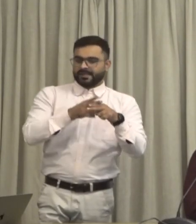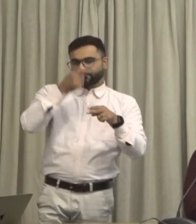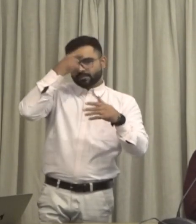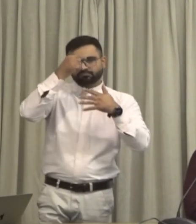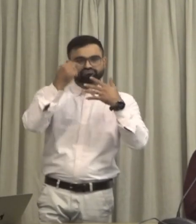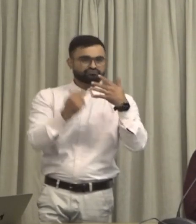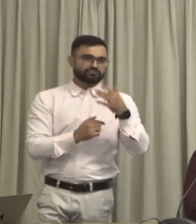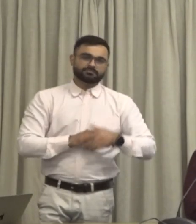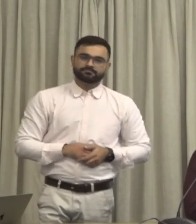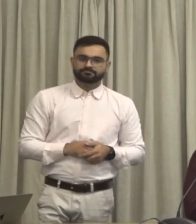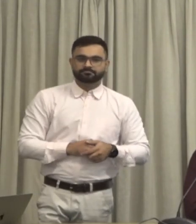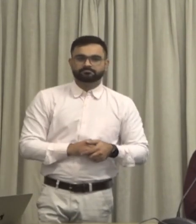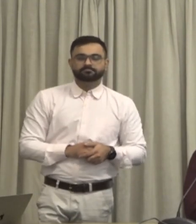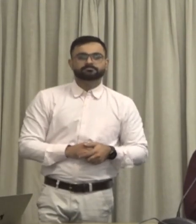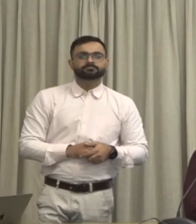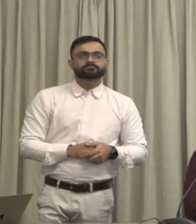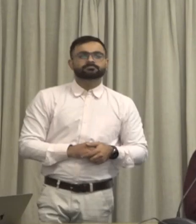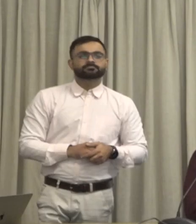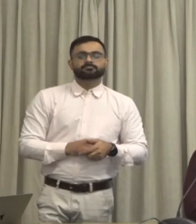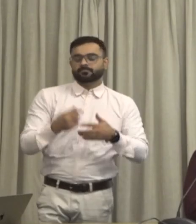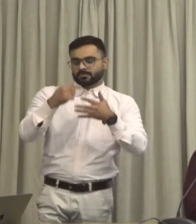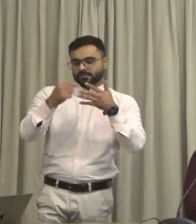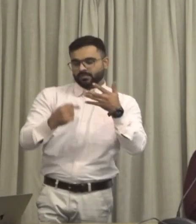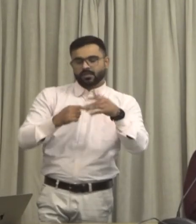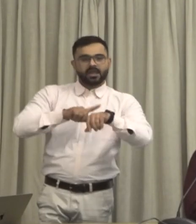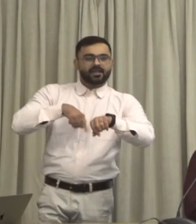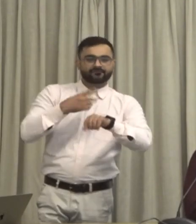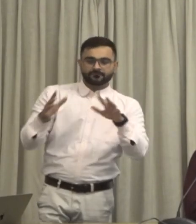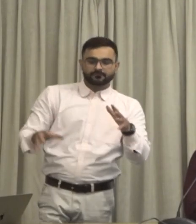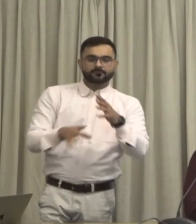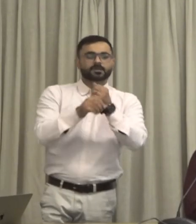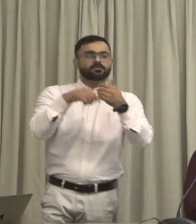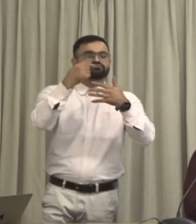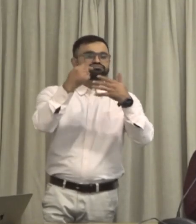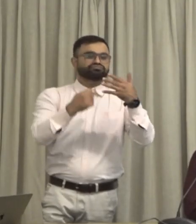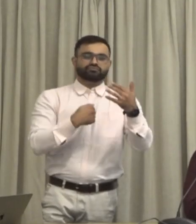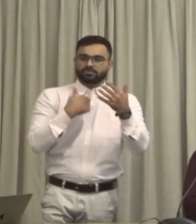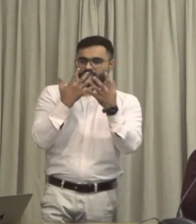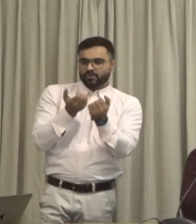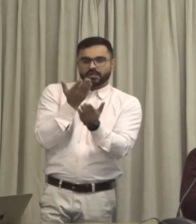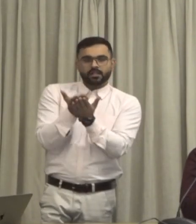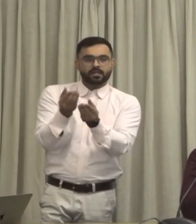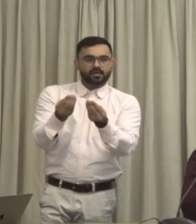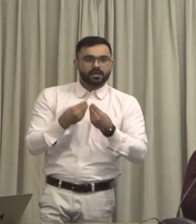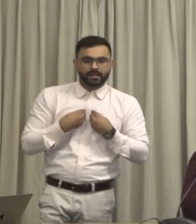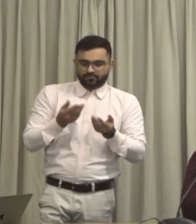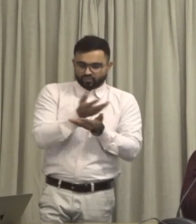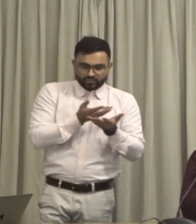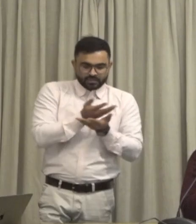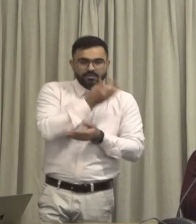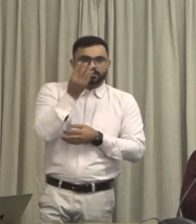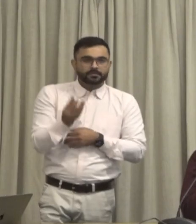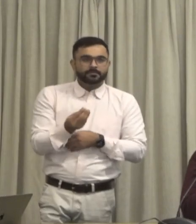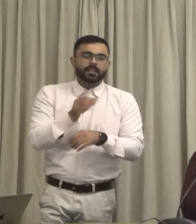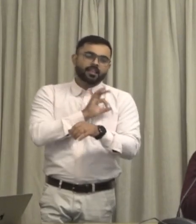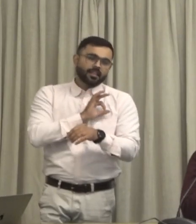issue. So there are a couple of other broad points that I want to make that I think will help guide the discussion this evening, and then